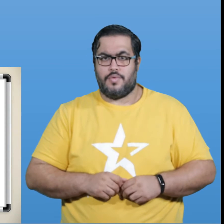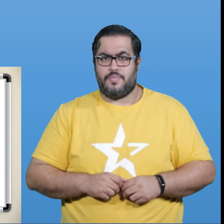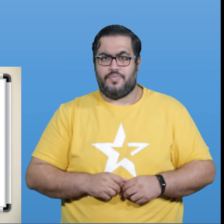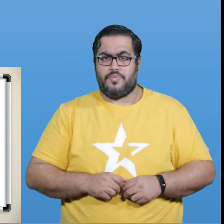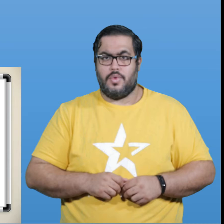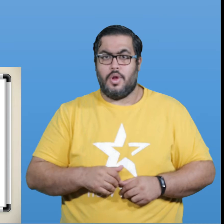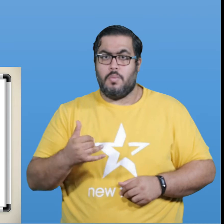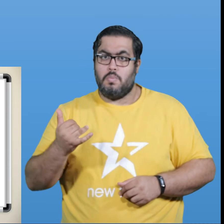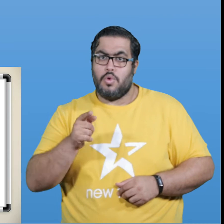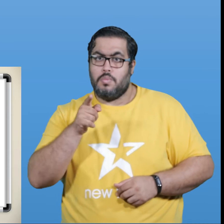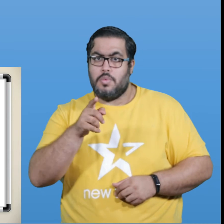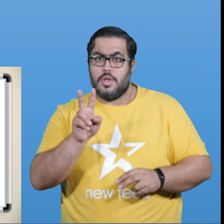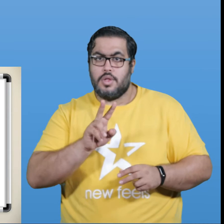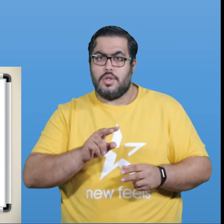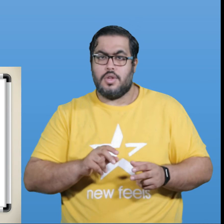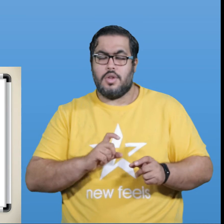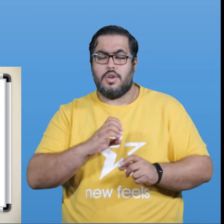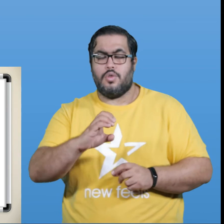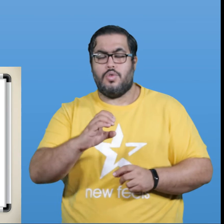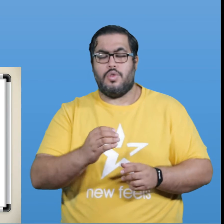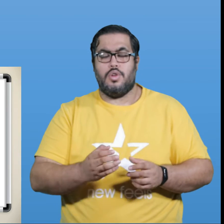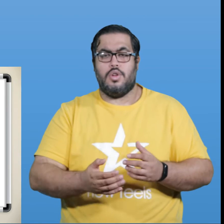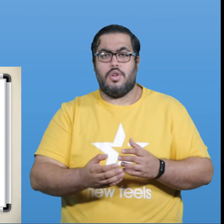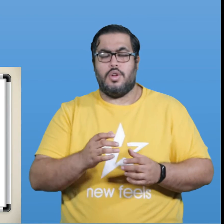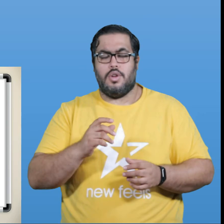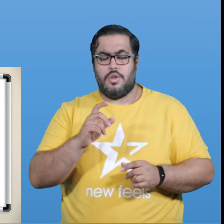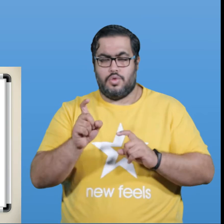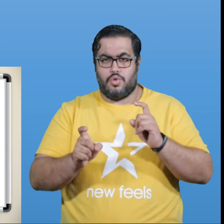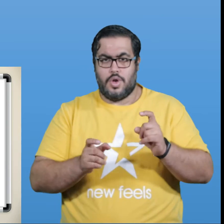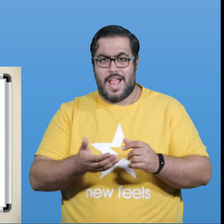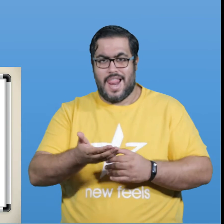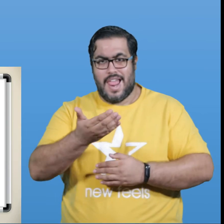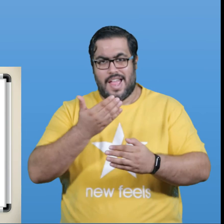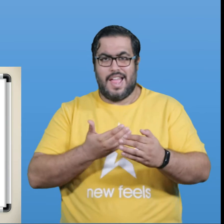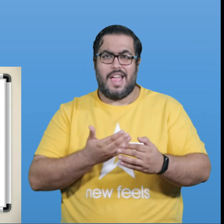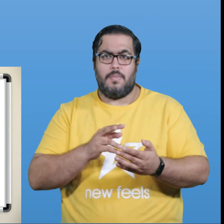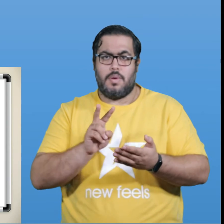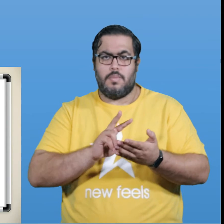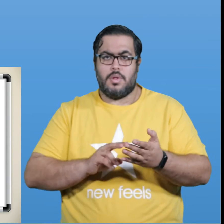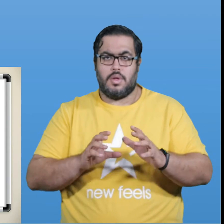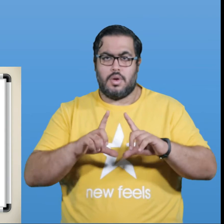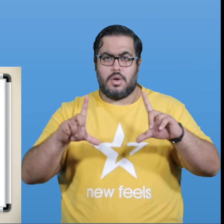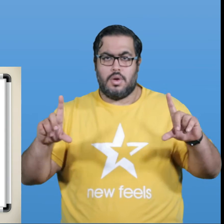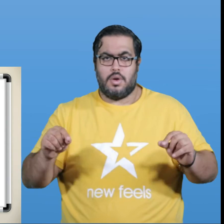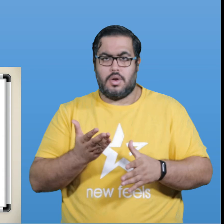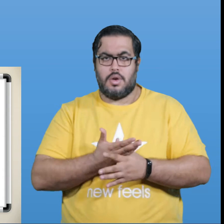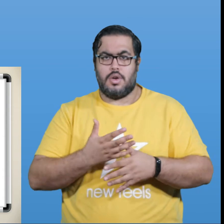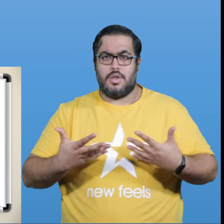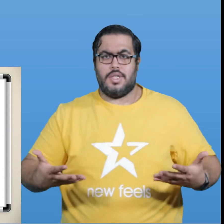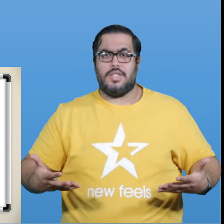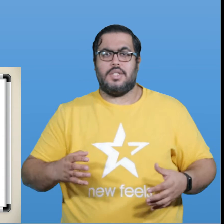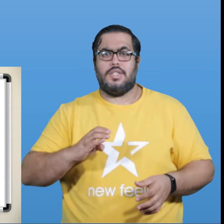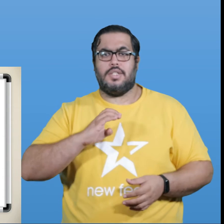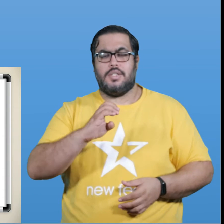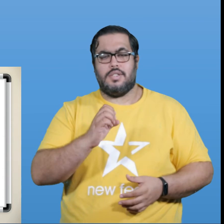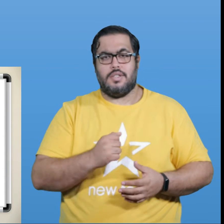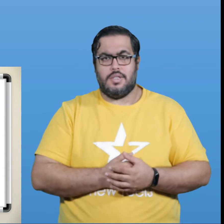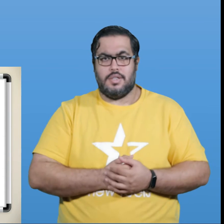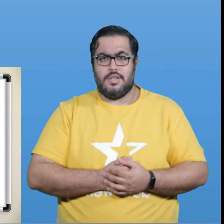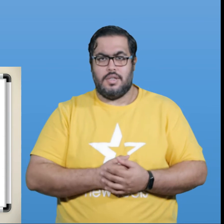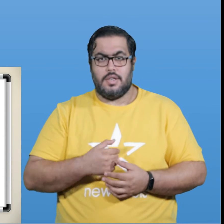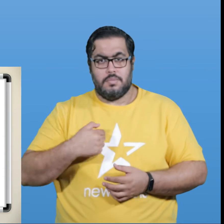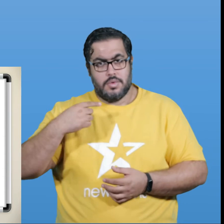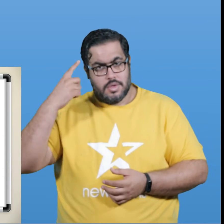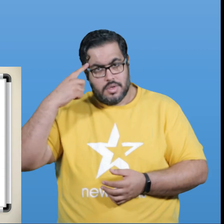the passage, you would actually find the answers to it faster than this, because you don't have to go back to the passage. But I already know the